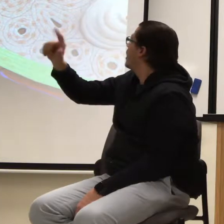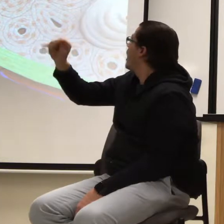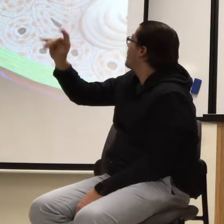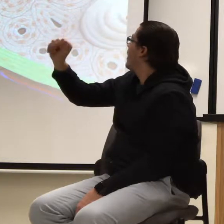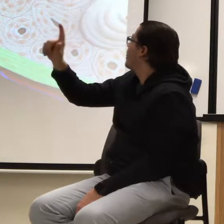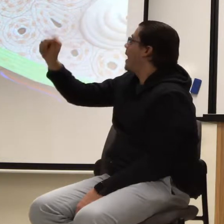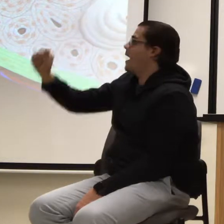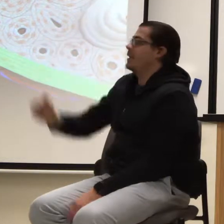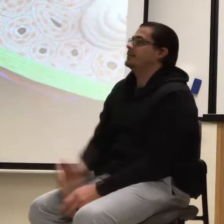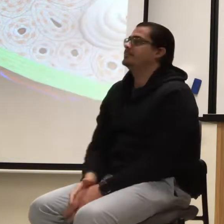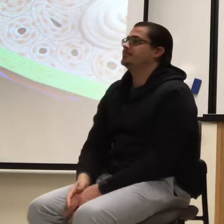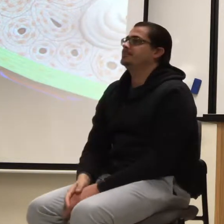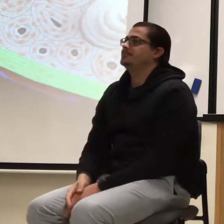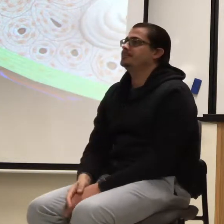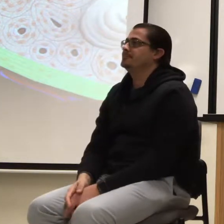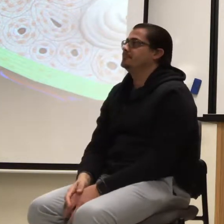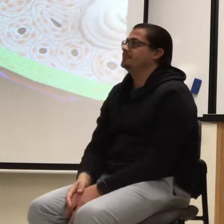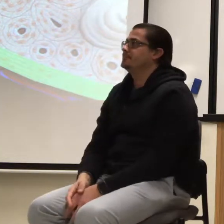lamella.